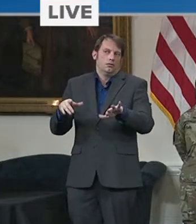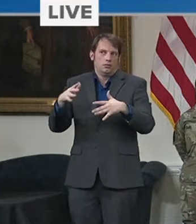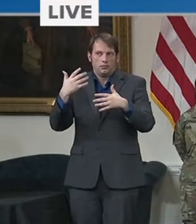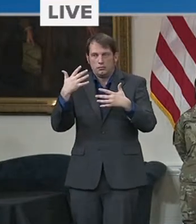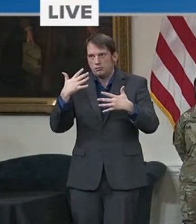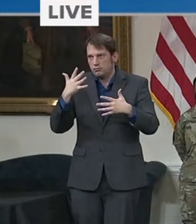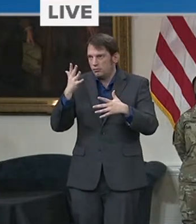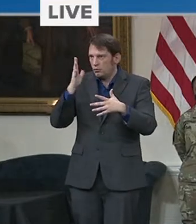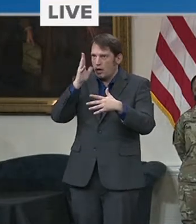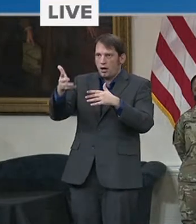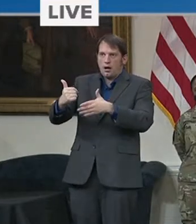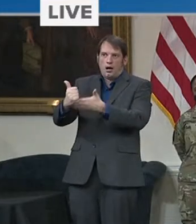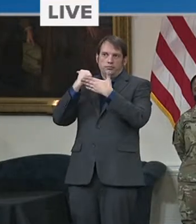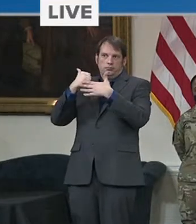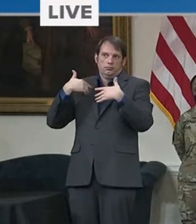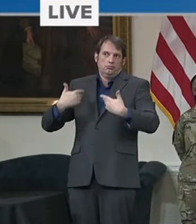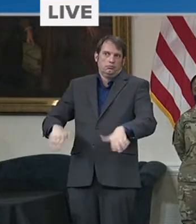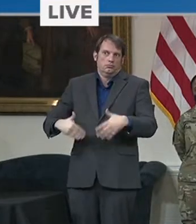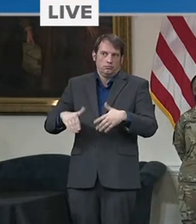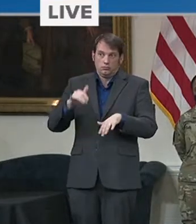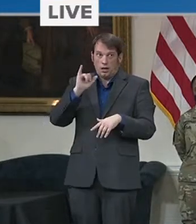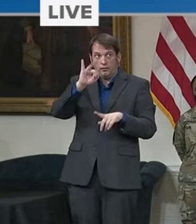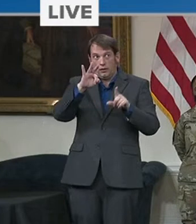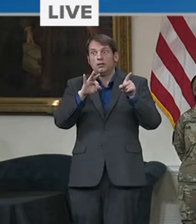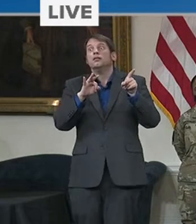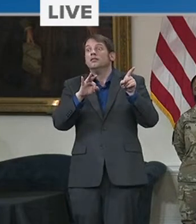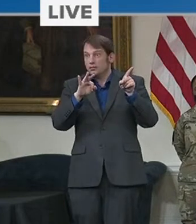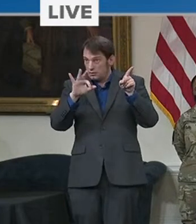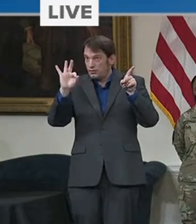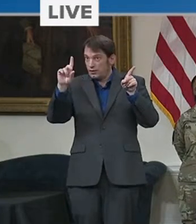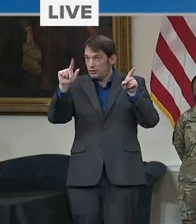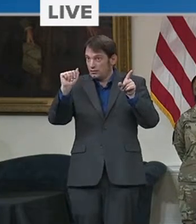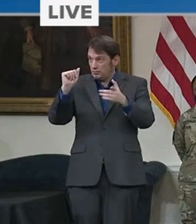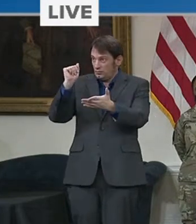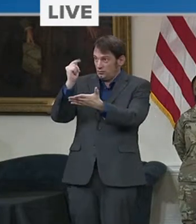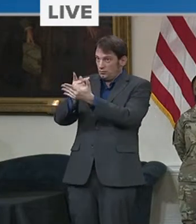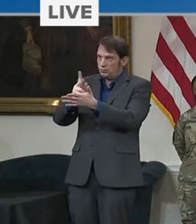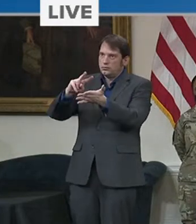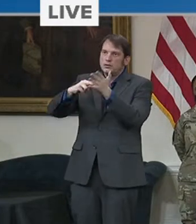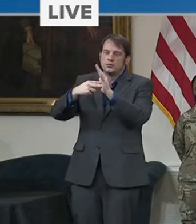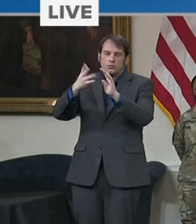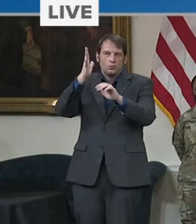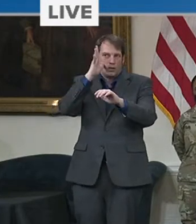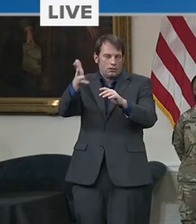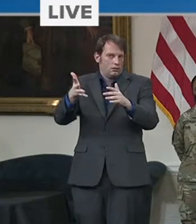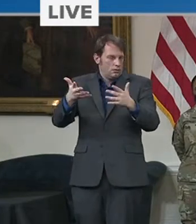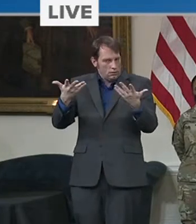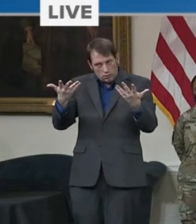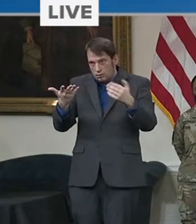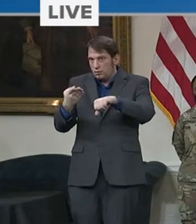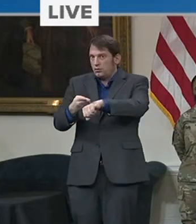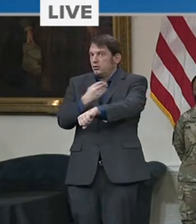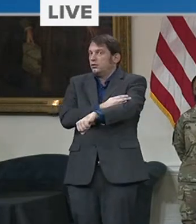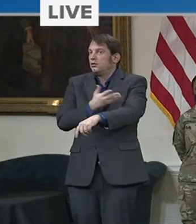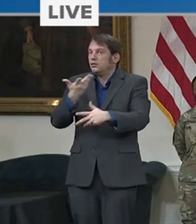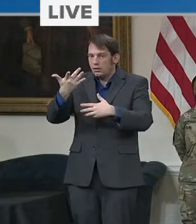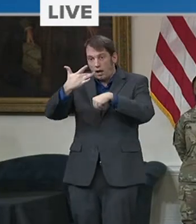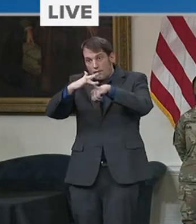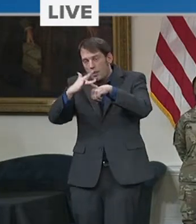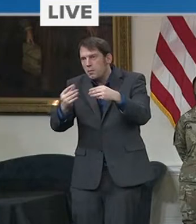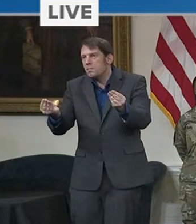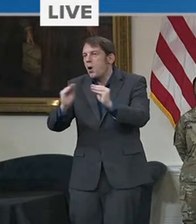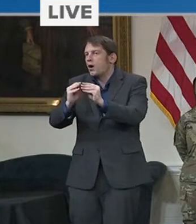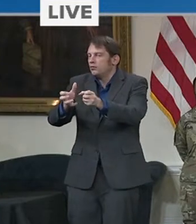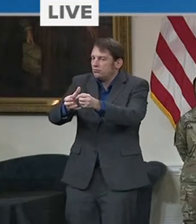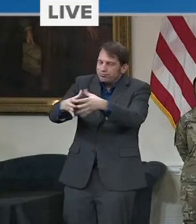approves this or other vaccines, it will improve vaccine availability and greatly assist our vaccination